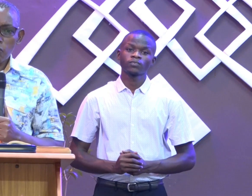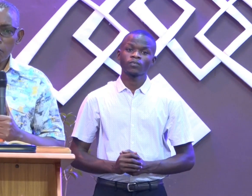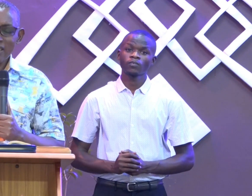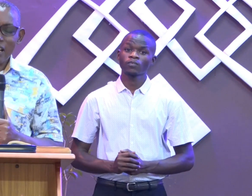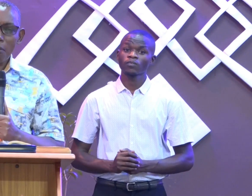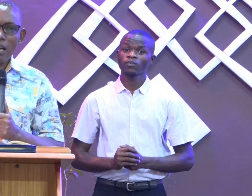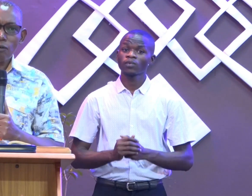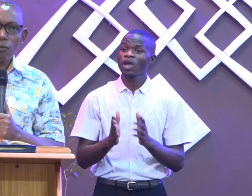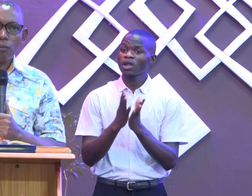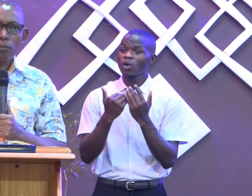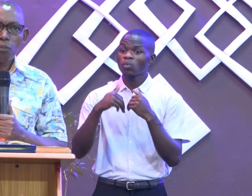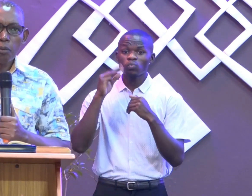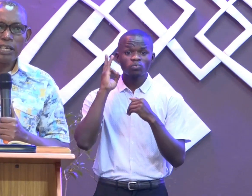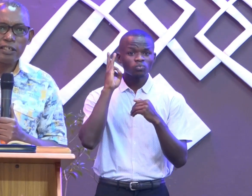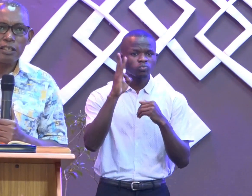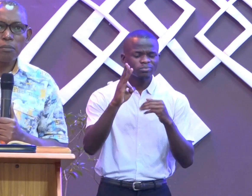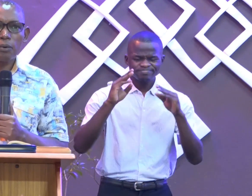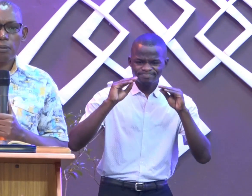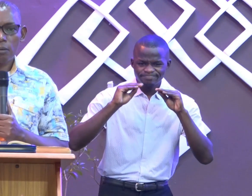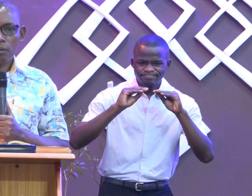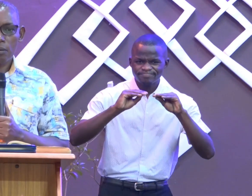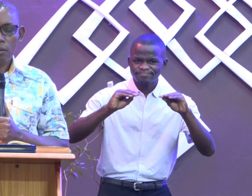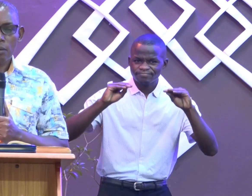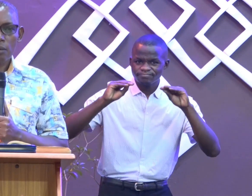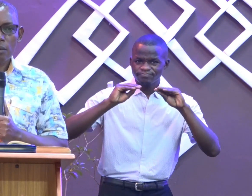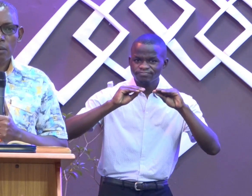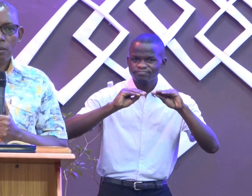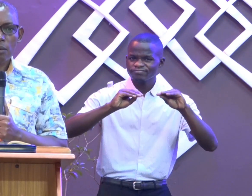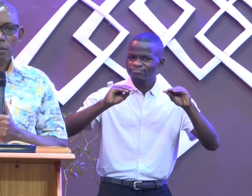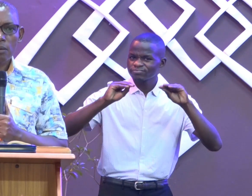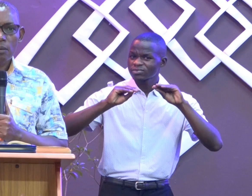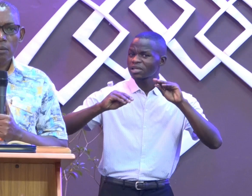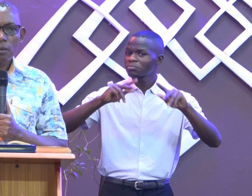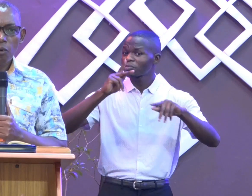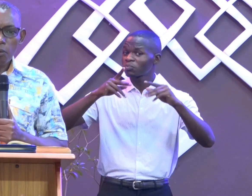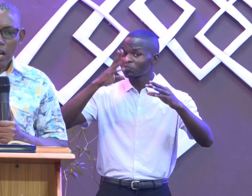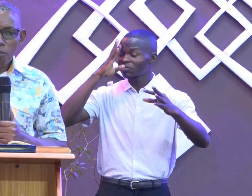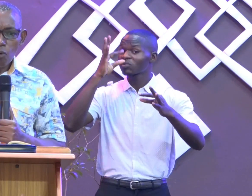Tioke tuchisomesa abantu, mugwe simbo. So that we teach it to people